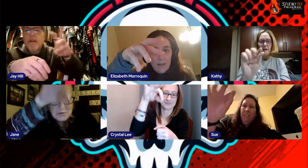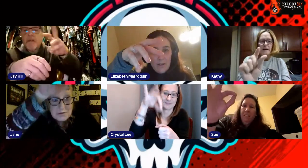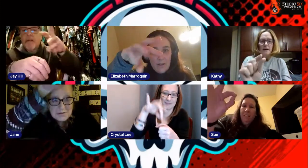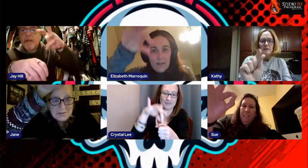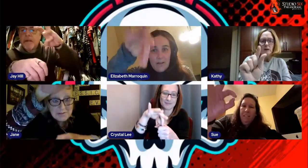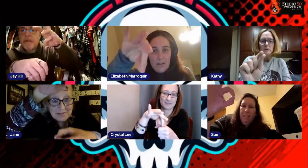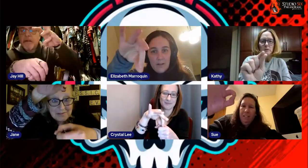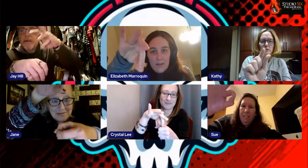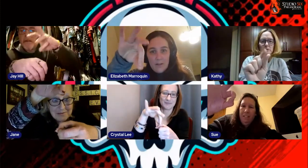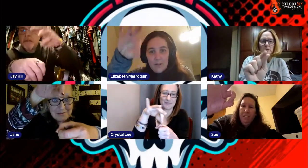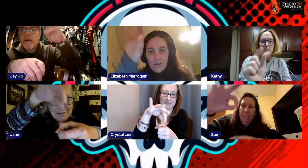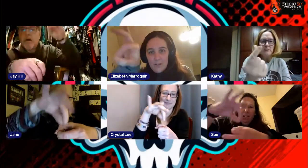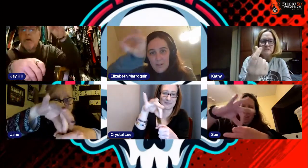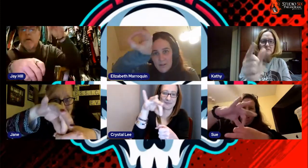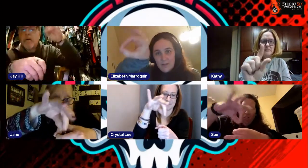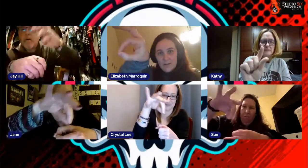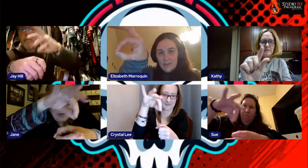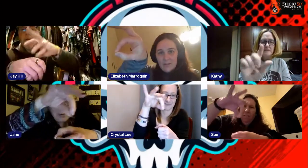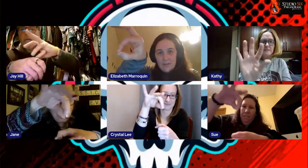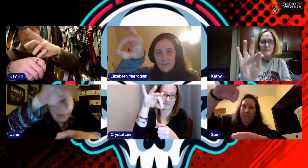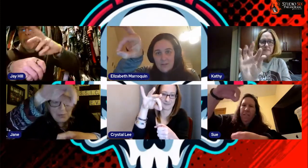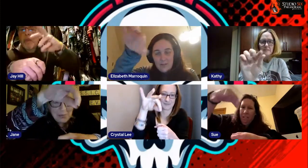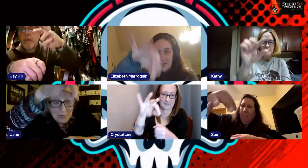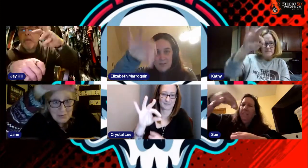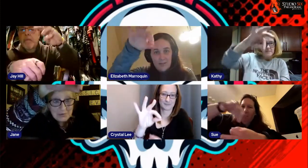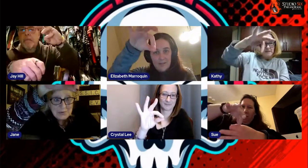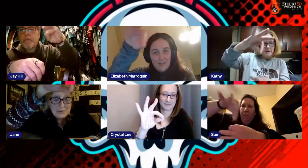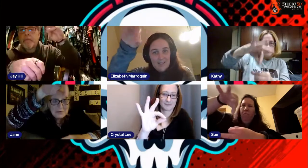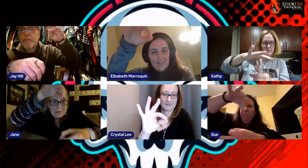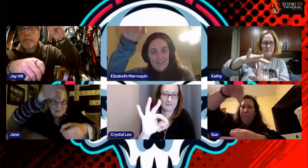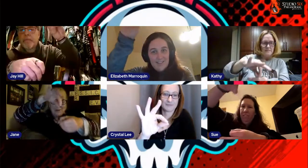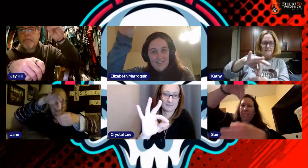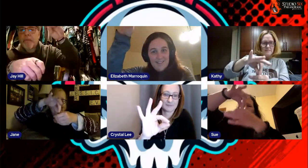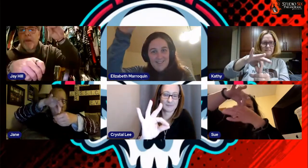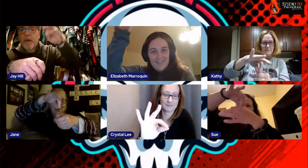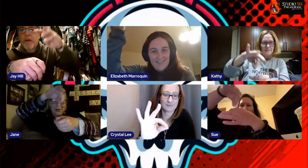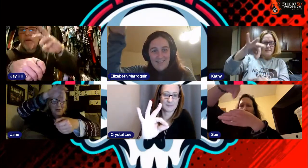spiritual. Oh, like this? Two fingers.